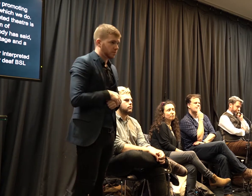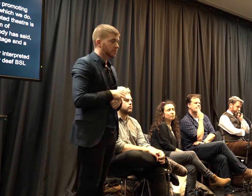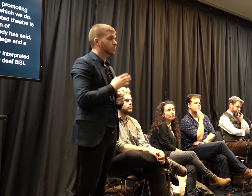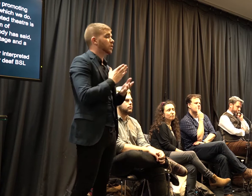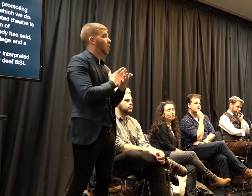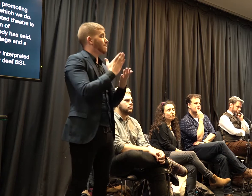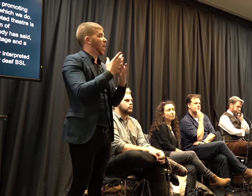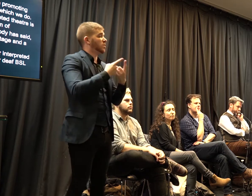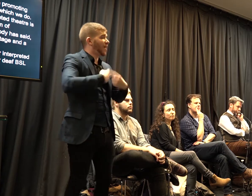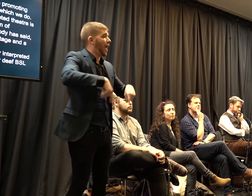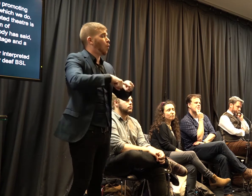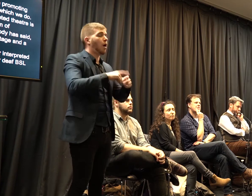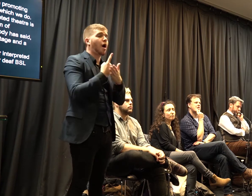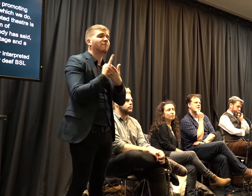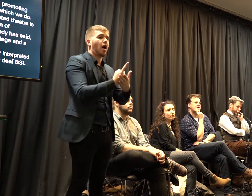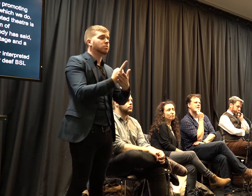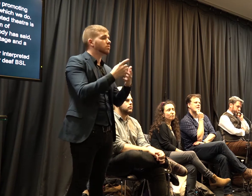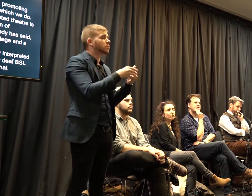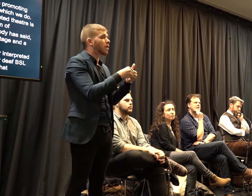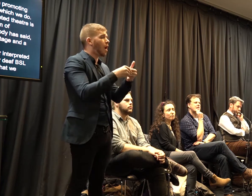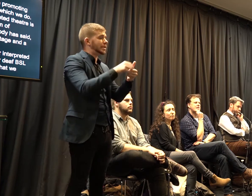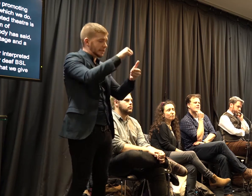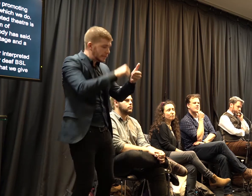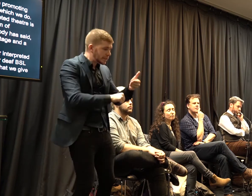part of our advice and guidance that we give out.